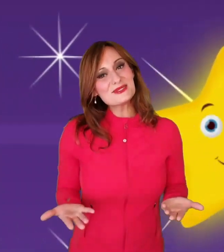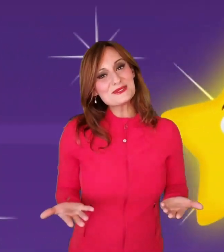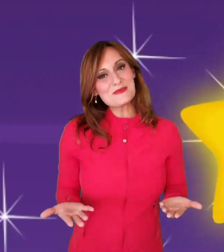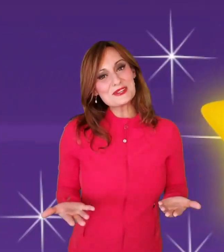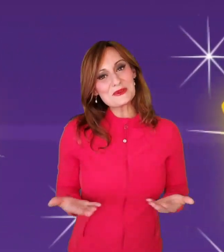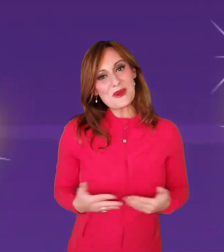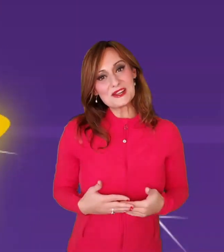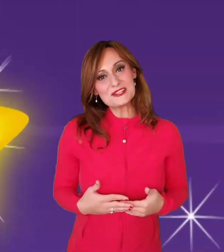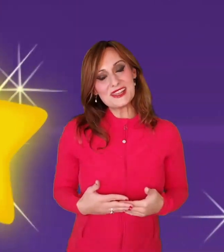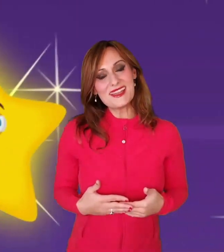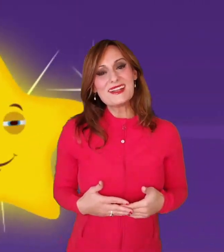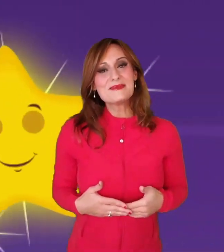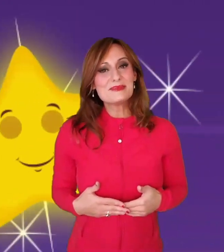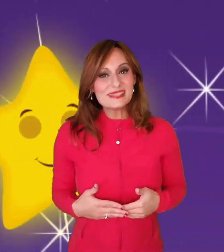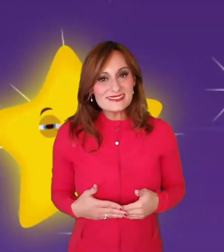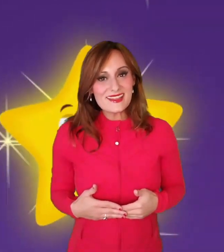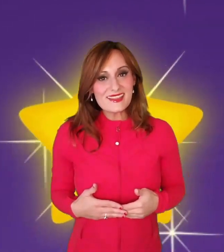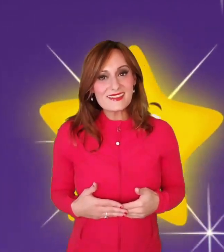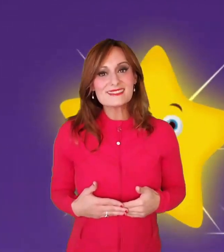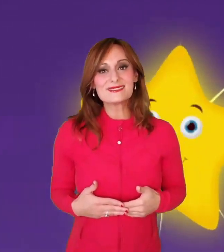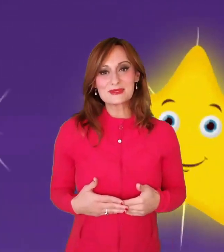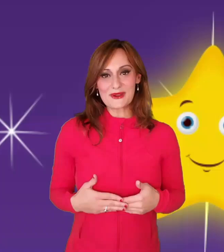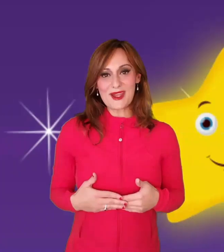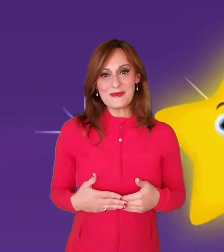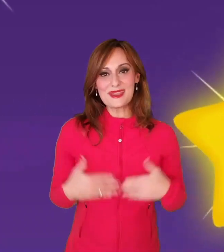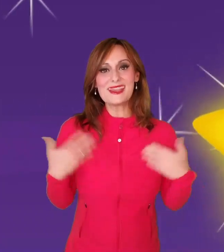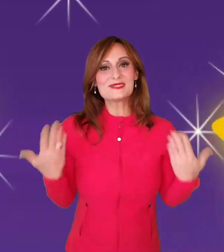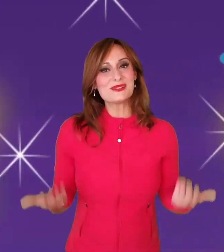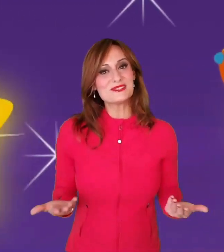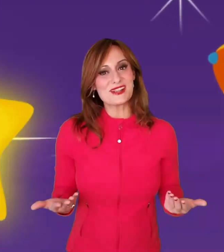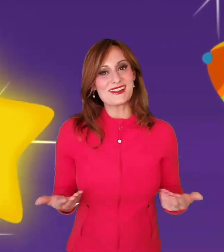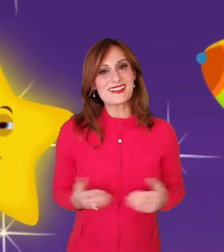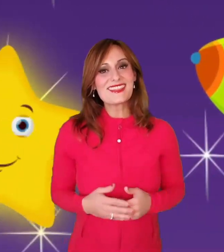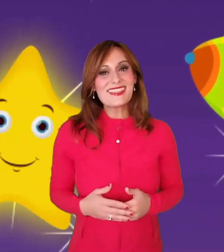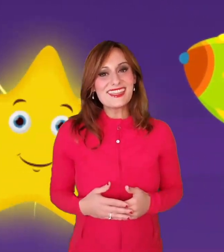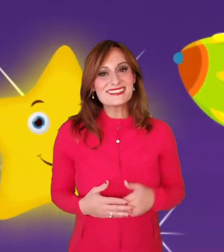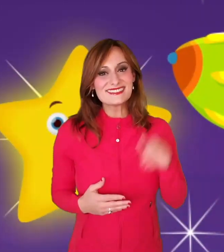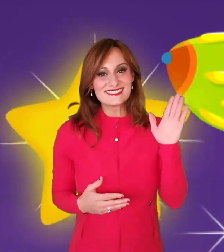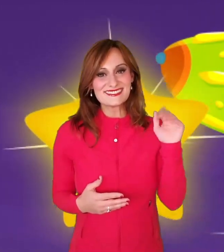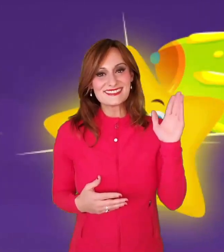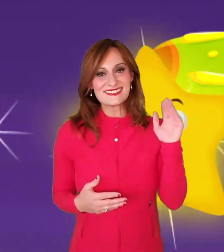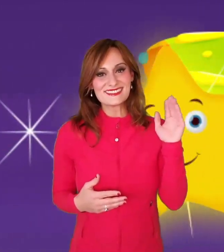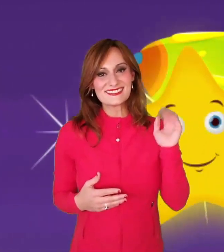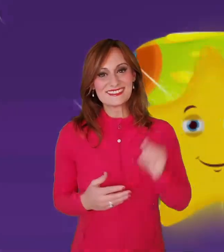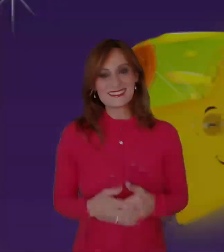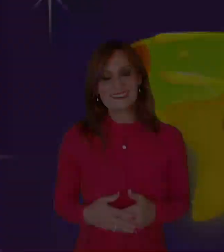Thank you so much for watching. Please like, subscribe, as well as share. Thanks.